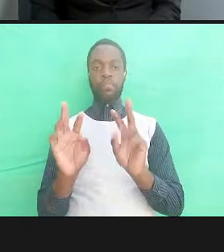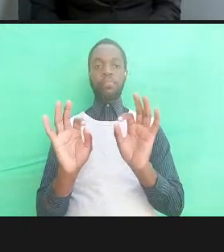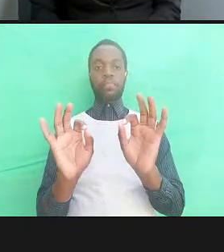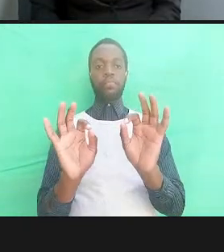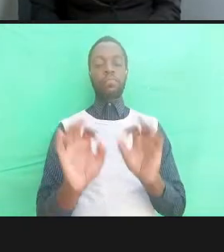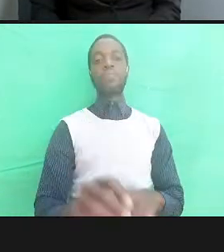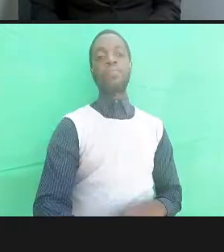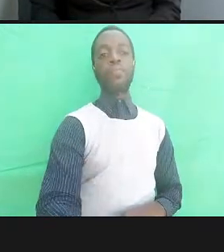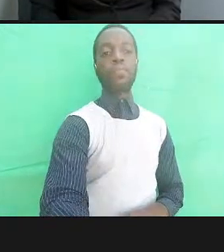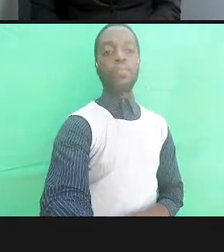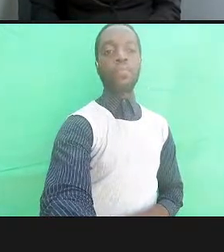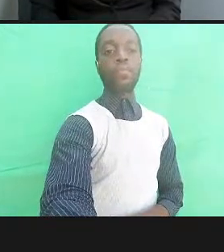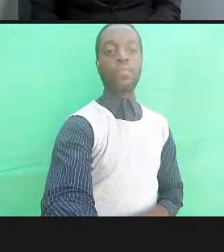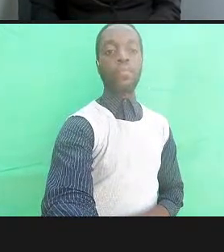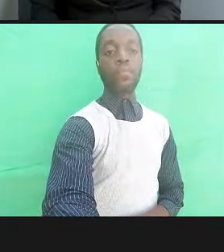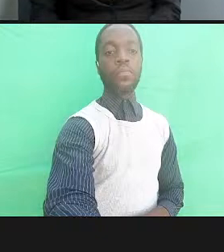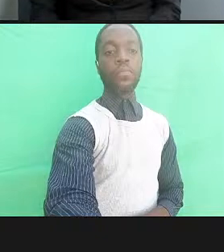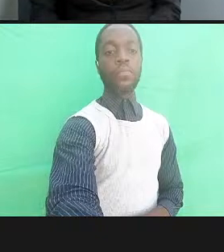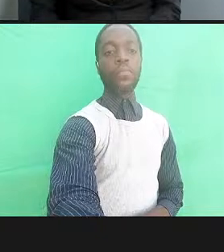okay